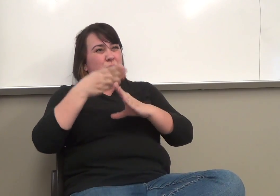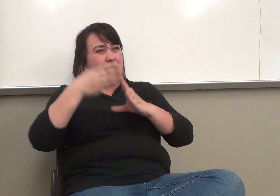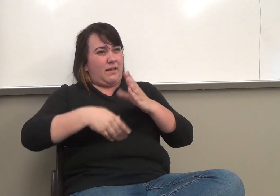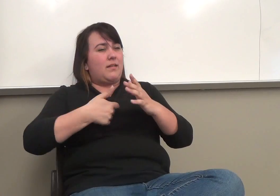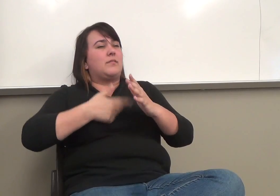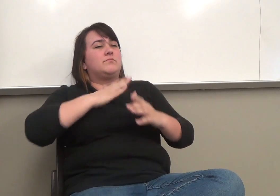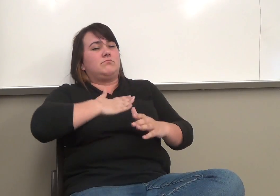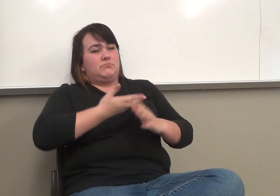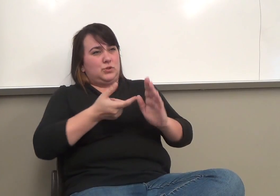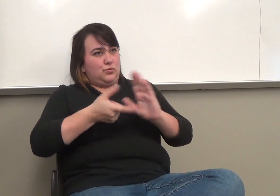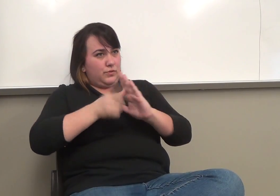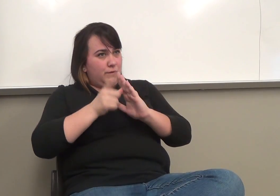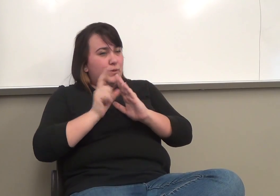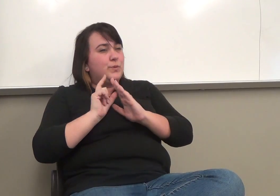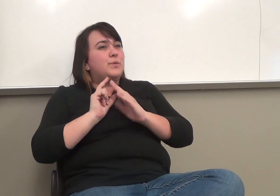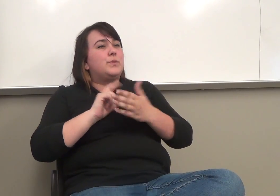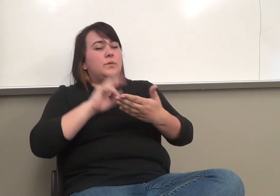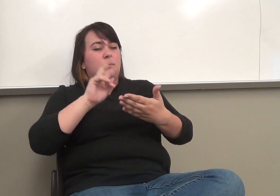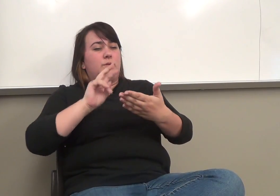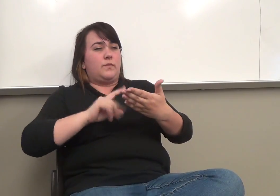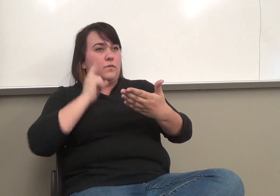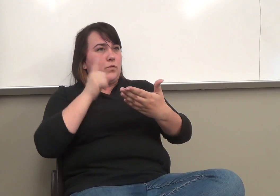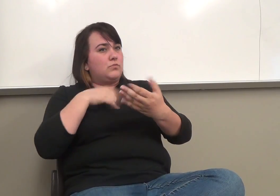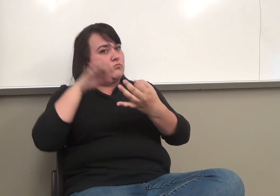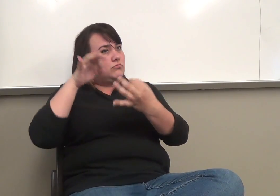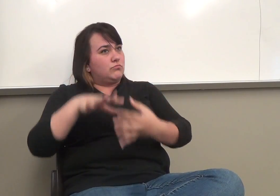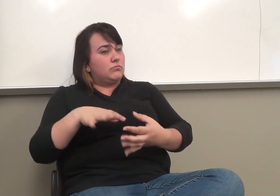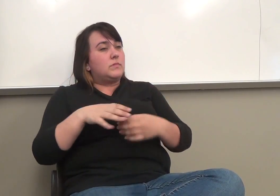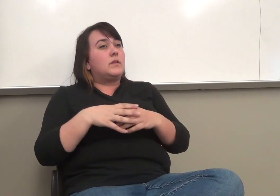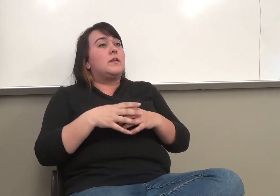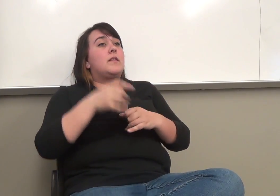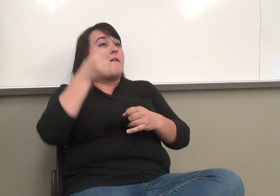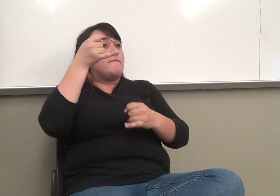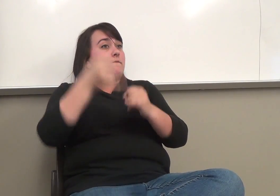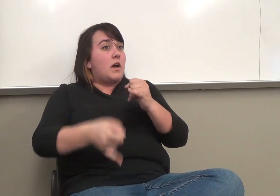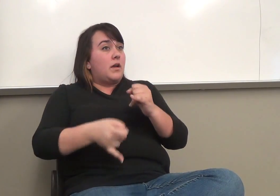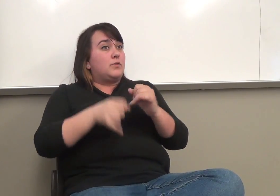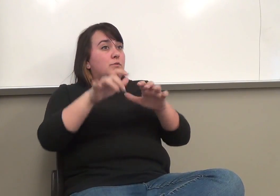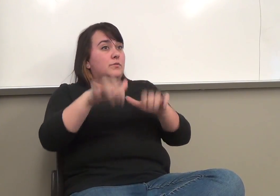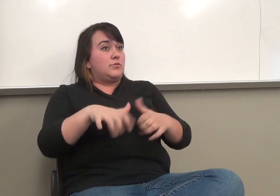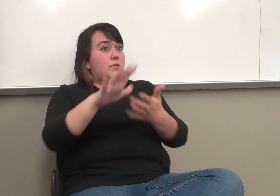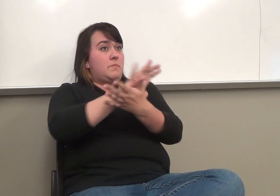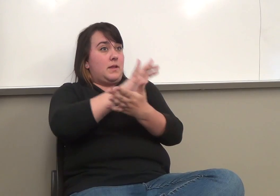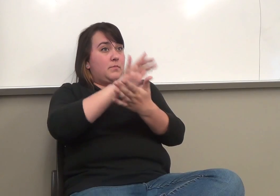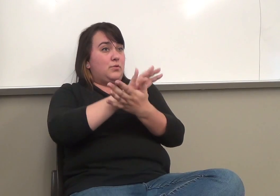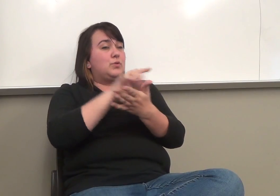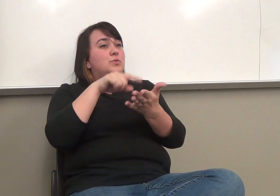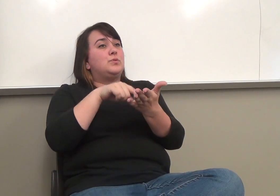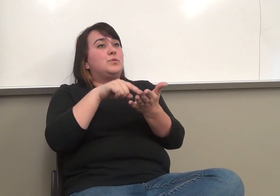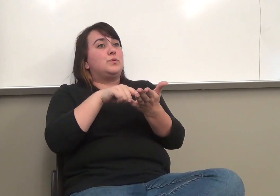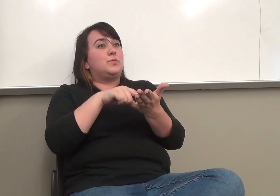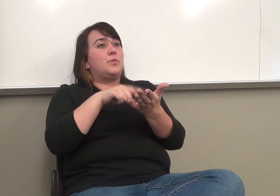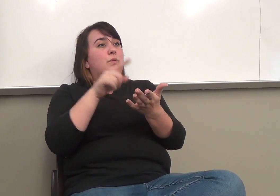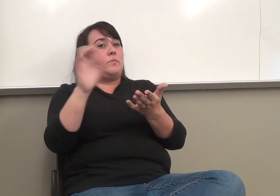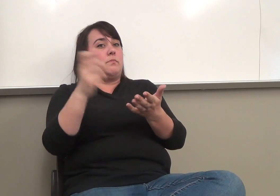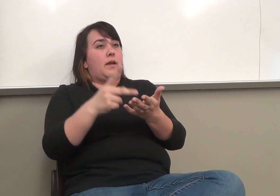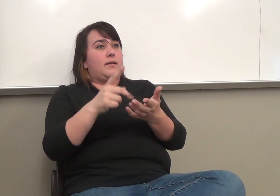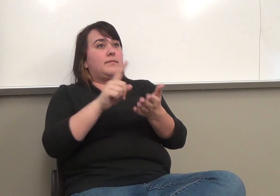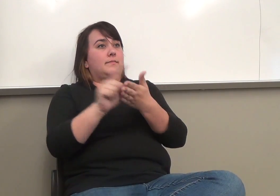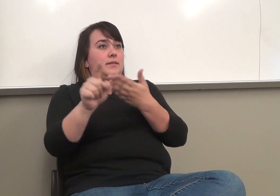things, okay? And then the final draft of this is going to be due when you come back on